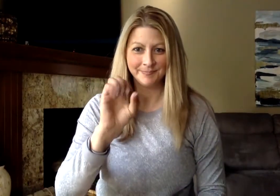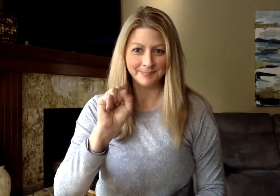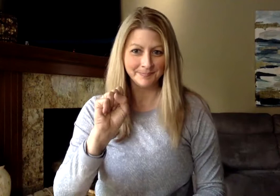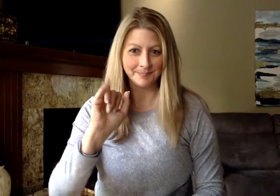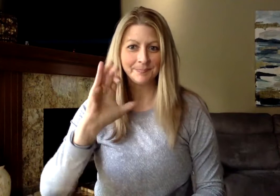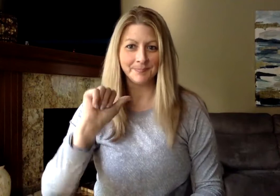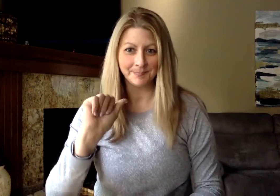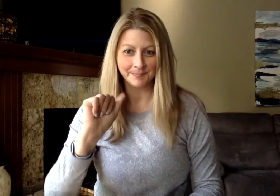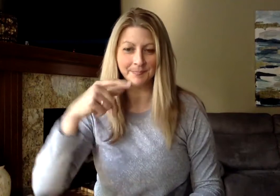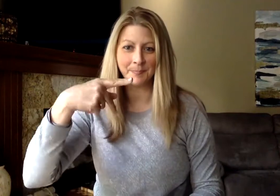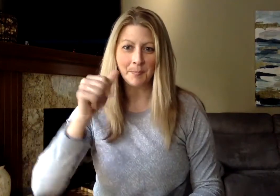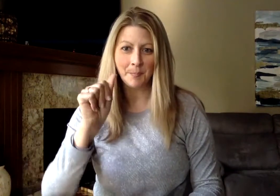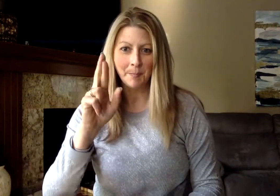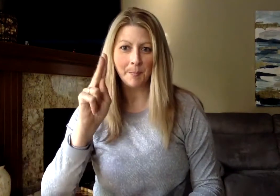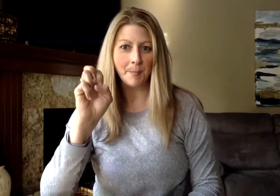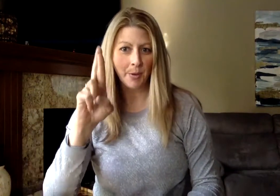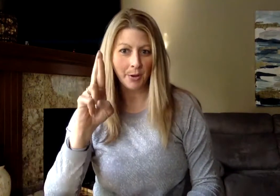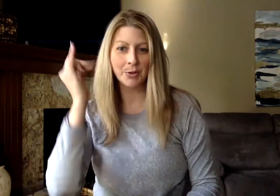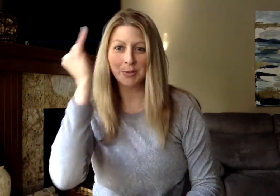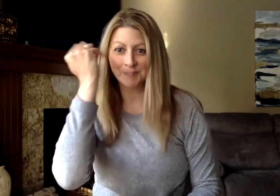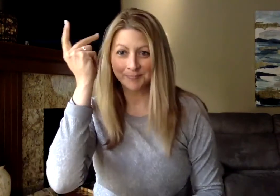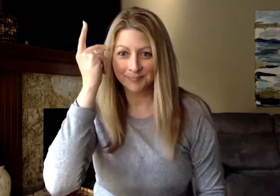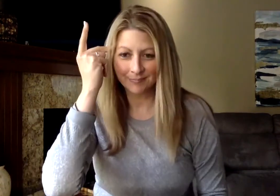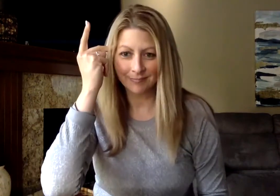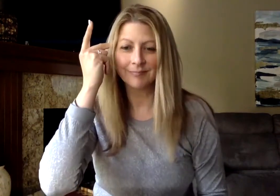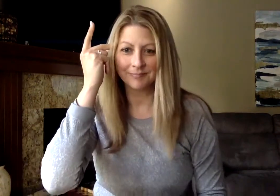I'm Jessica Parker. This is my sign name.